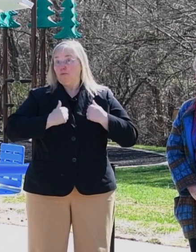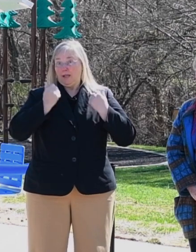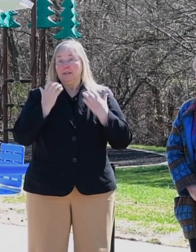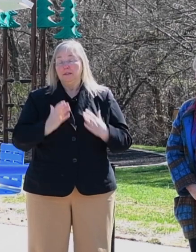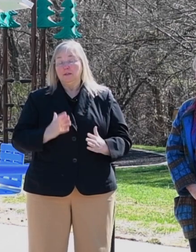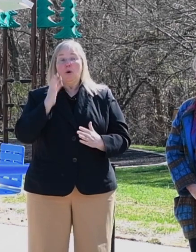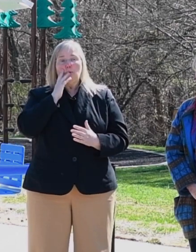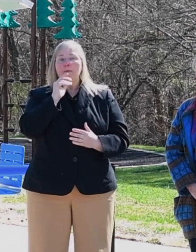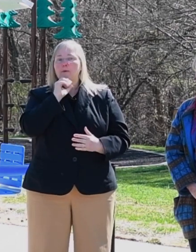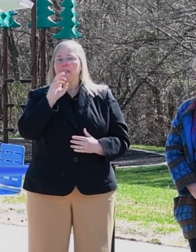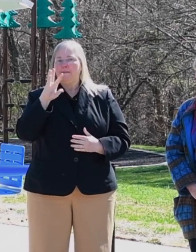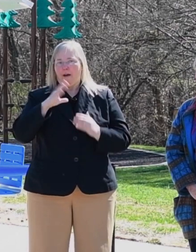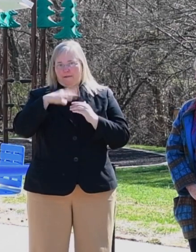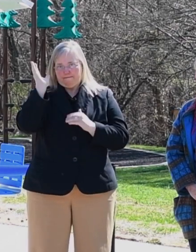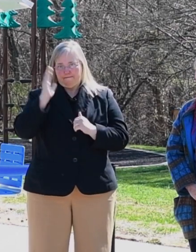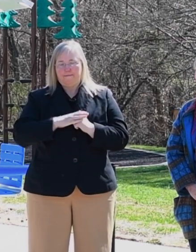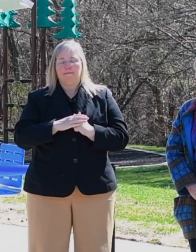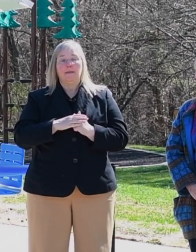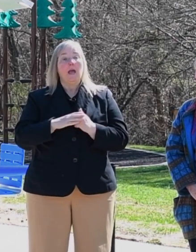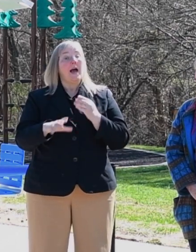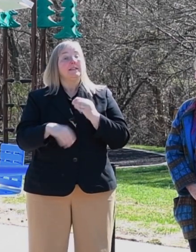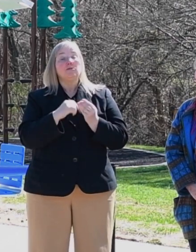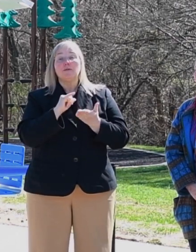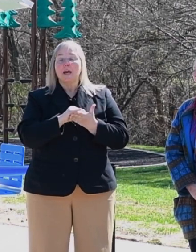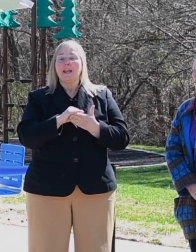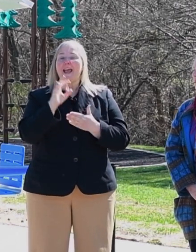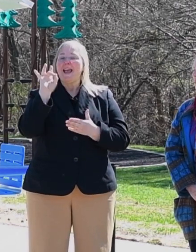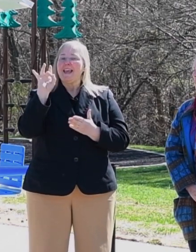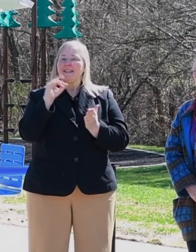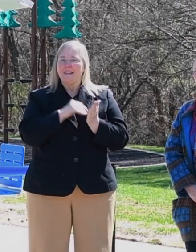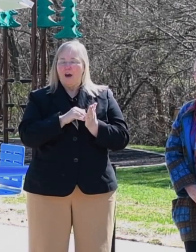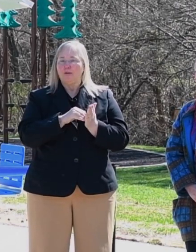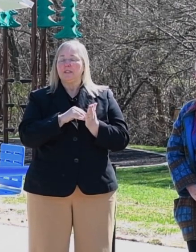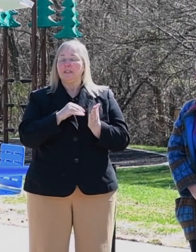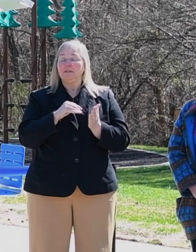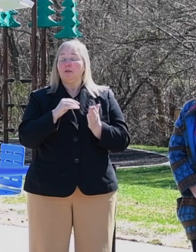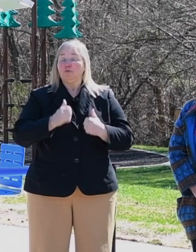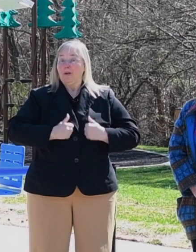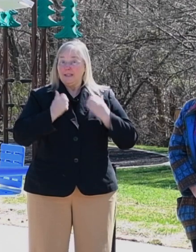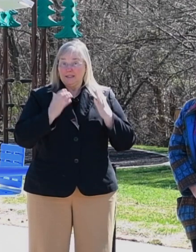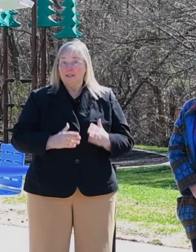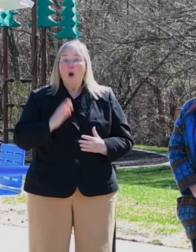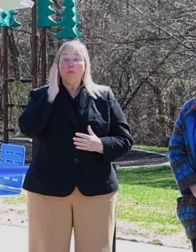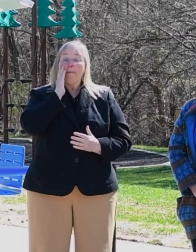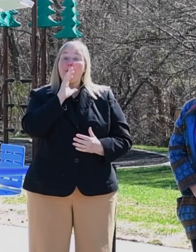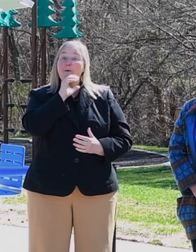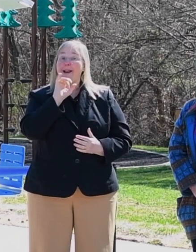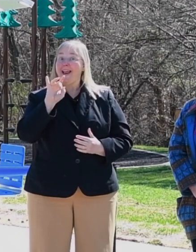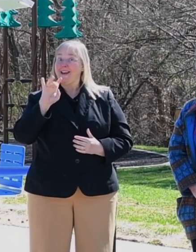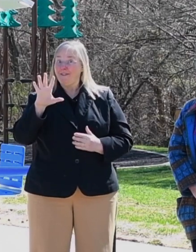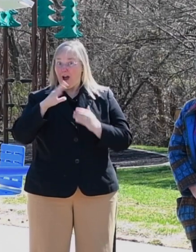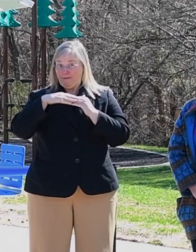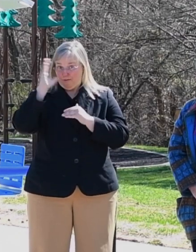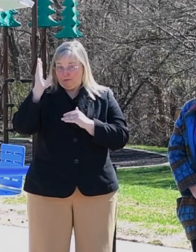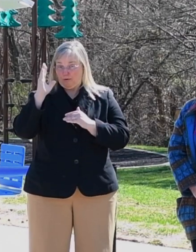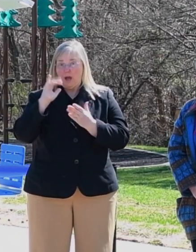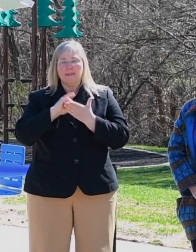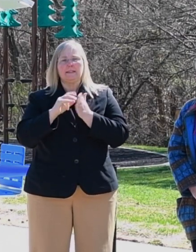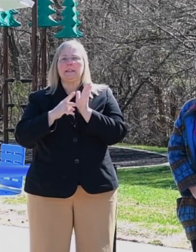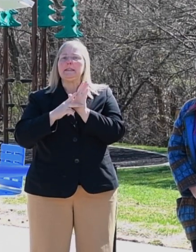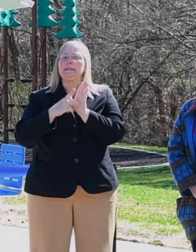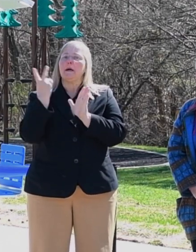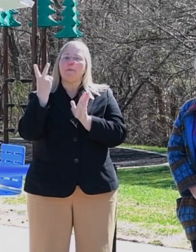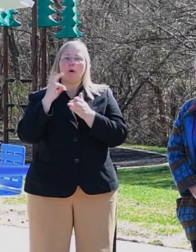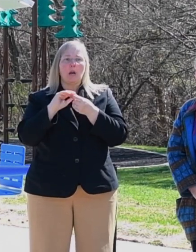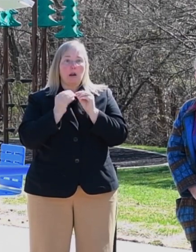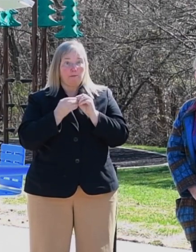In addition, 8,000 residents will be 85 years or older, double the number of